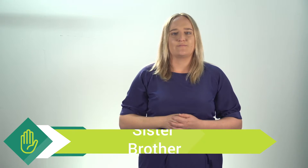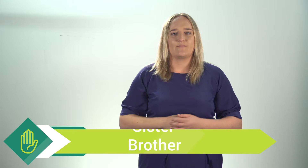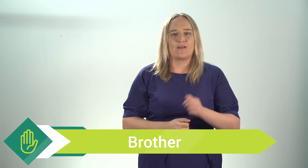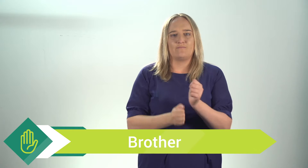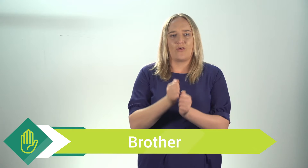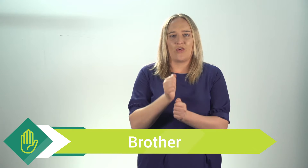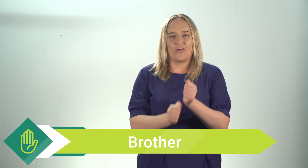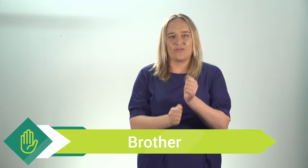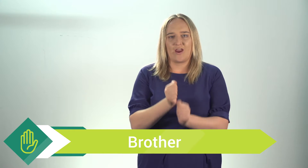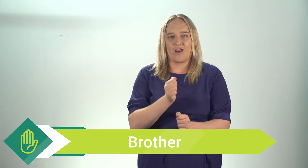Brother.